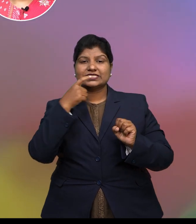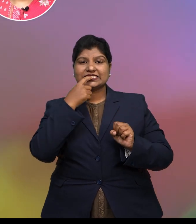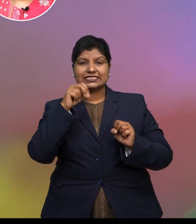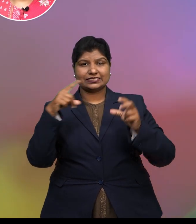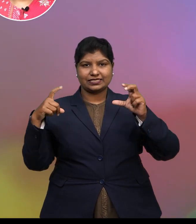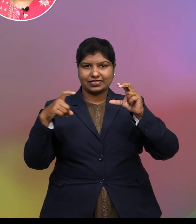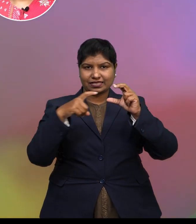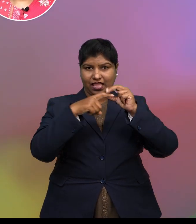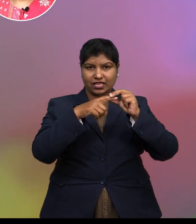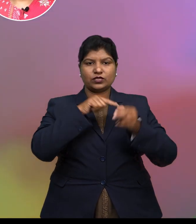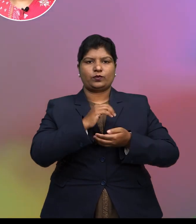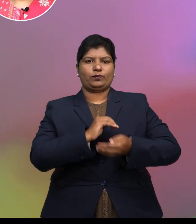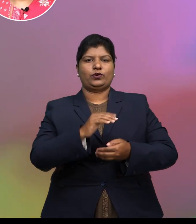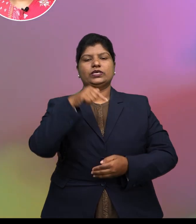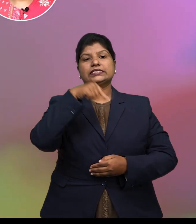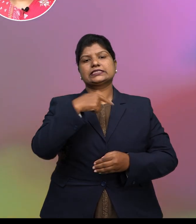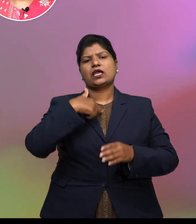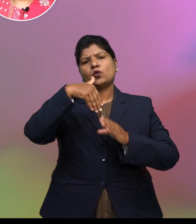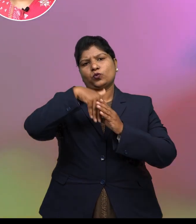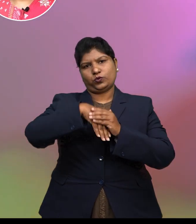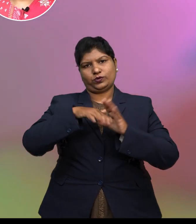is internal